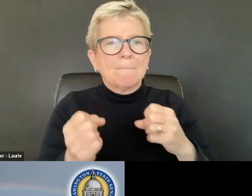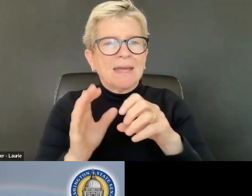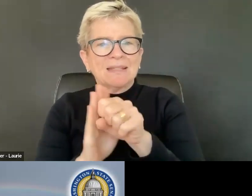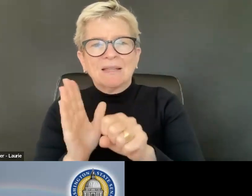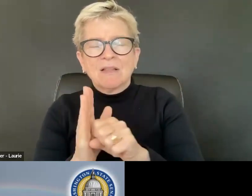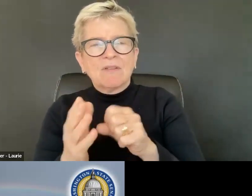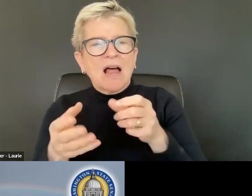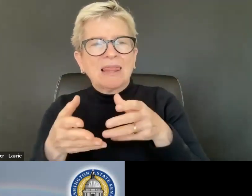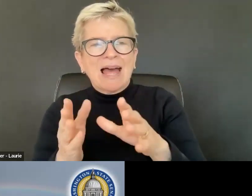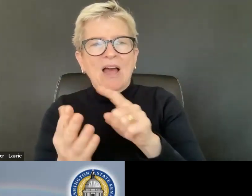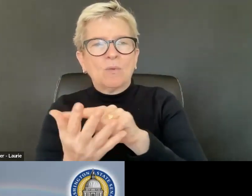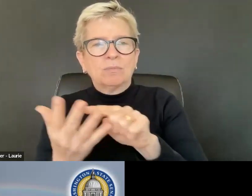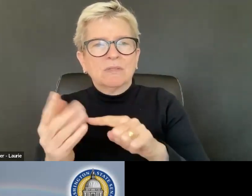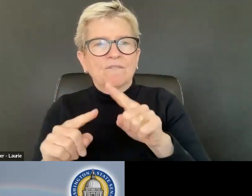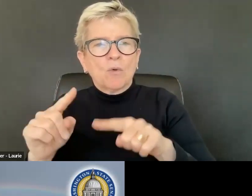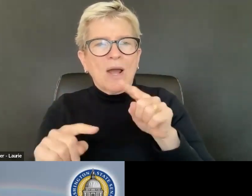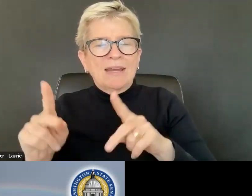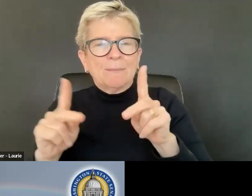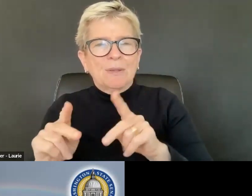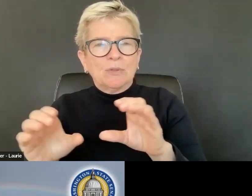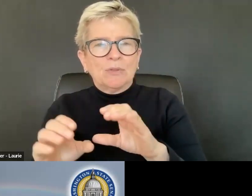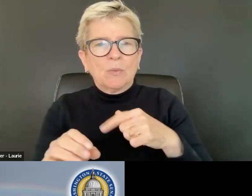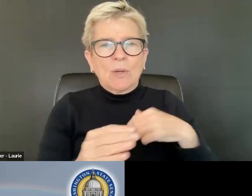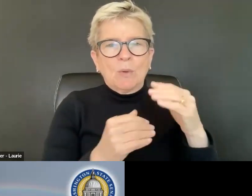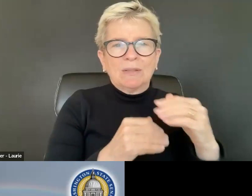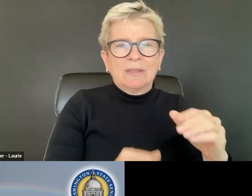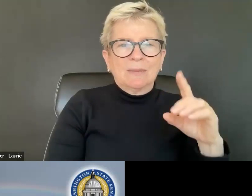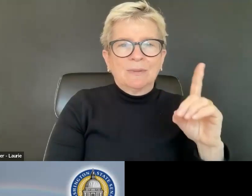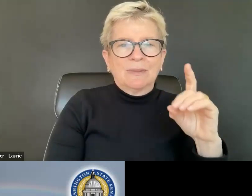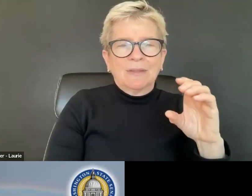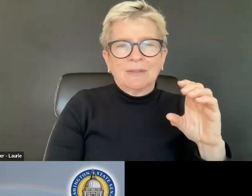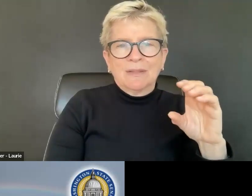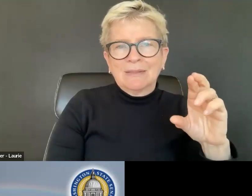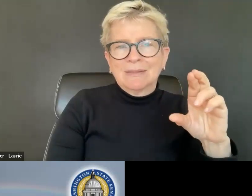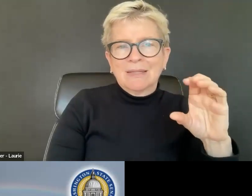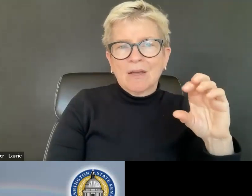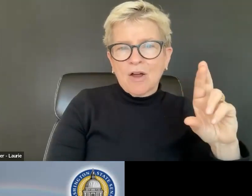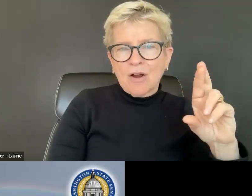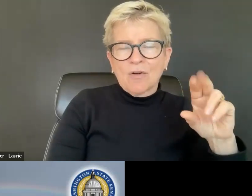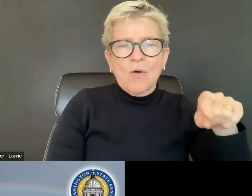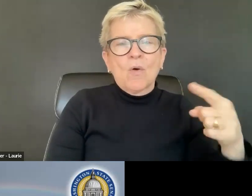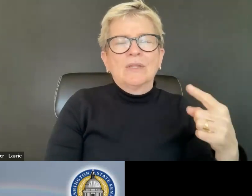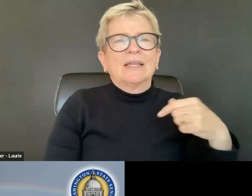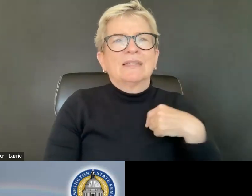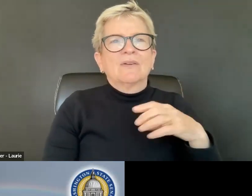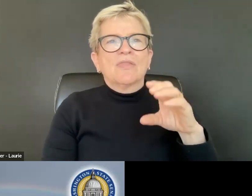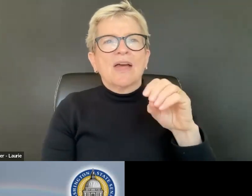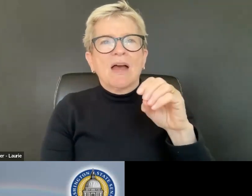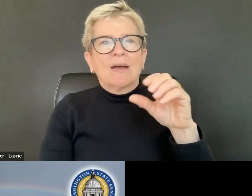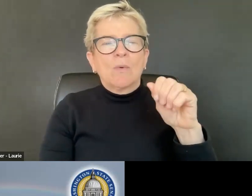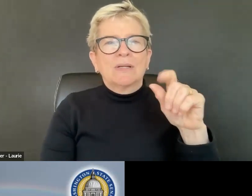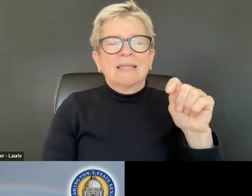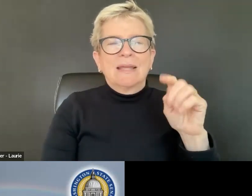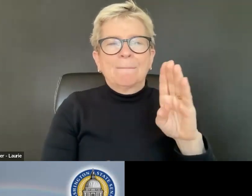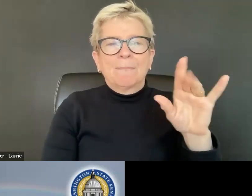of individuals who can do that. And our AOT law last year actually allows for